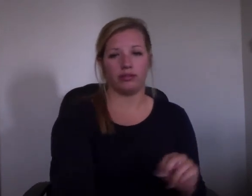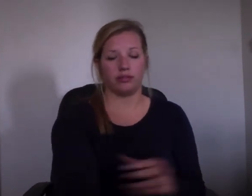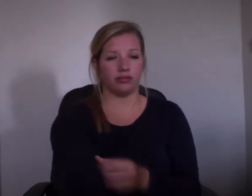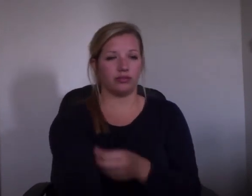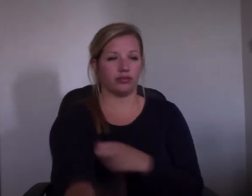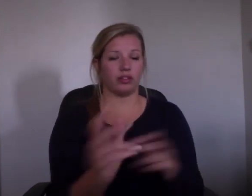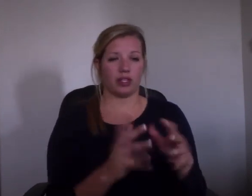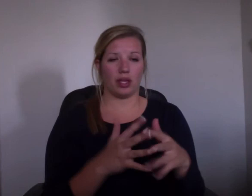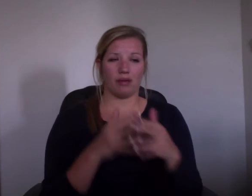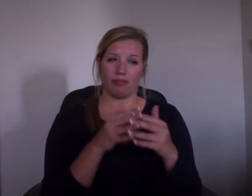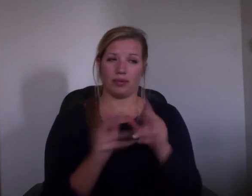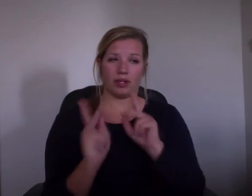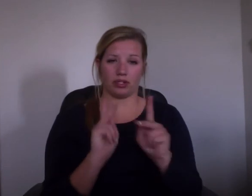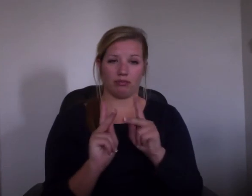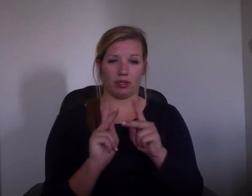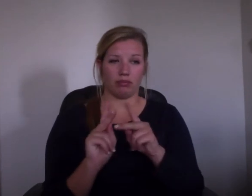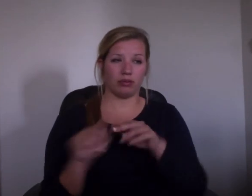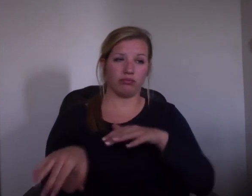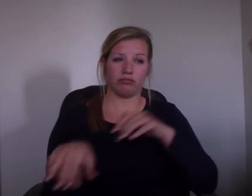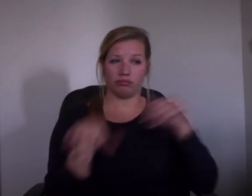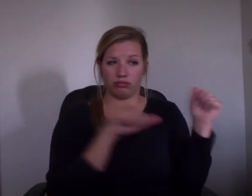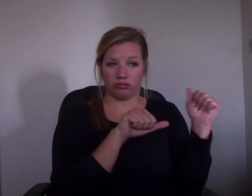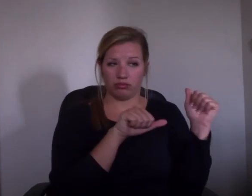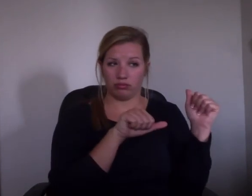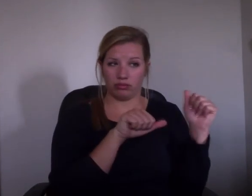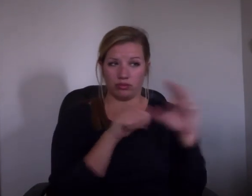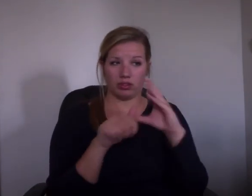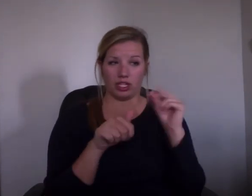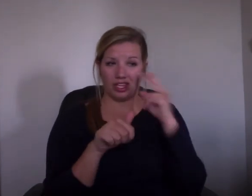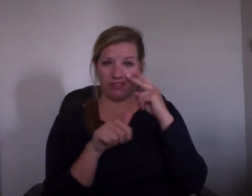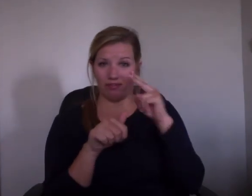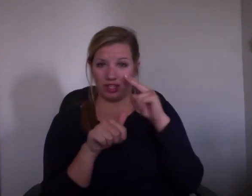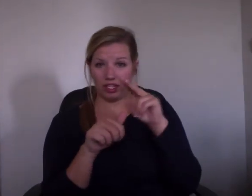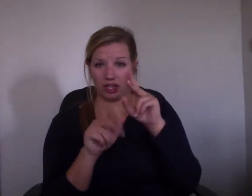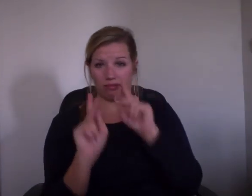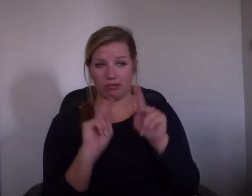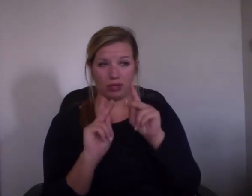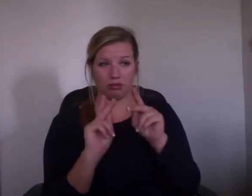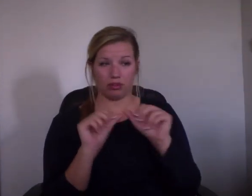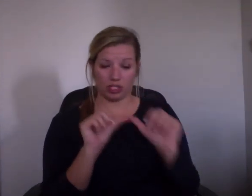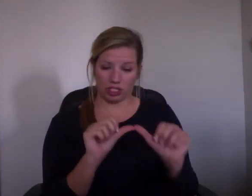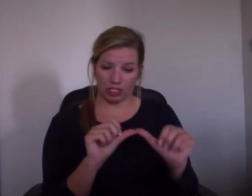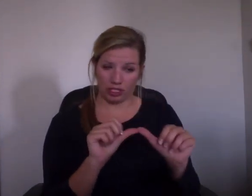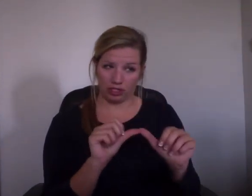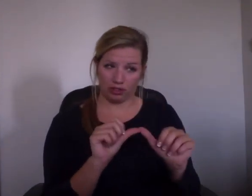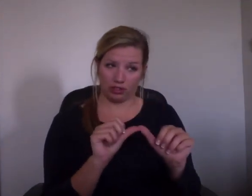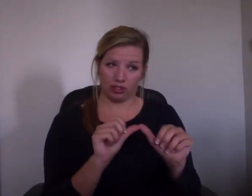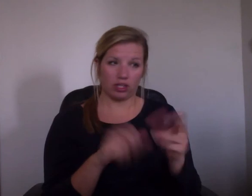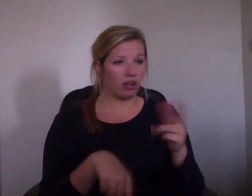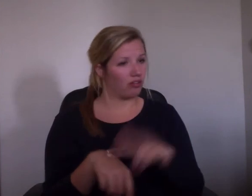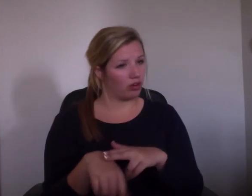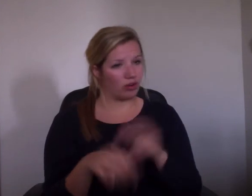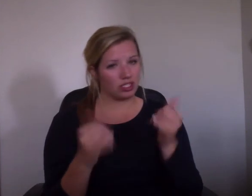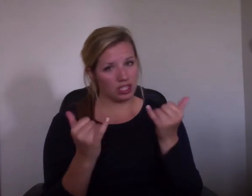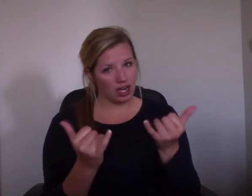while there's an advancing Vietnamese army coming into the city of Saigon. Of course, now renamed Ho Chi Minh